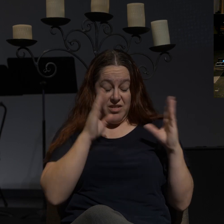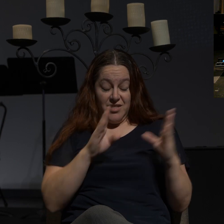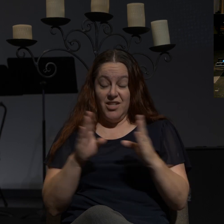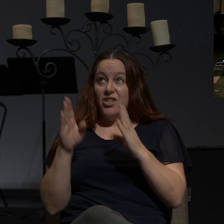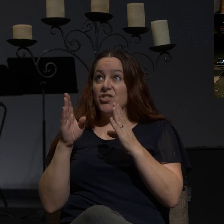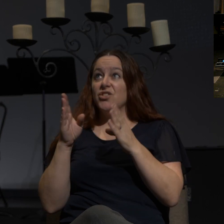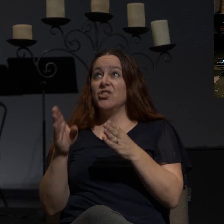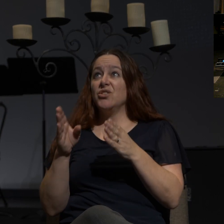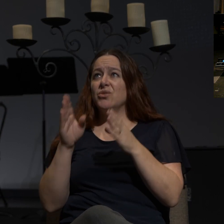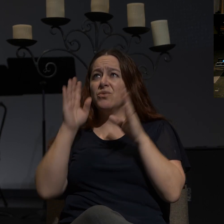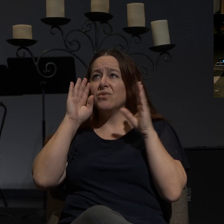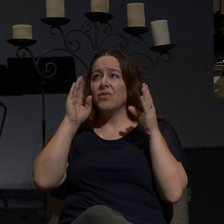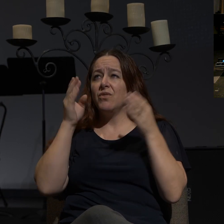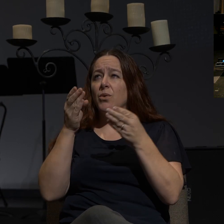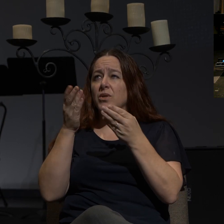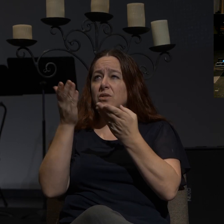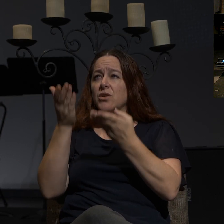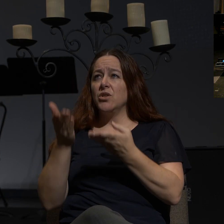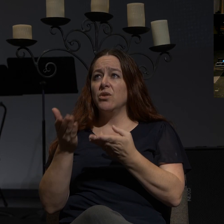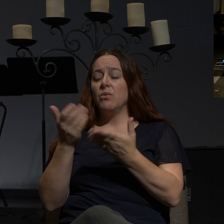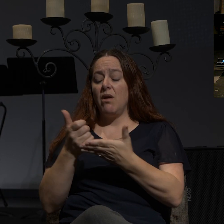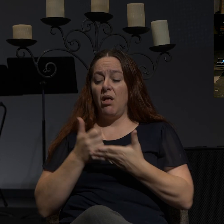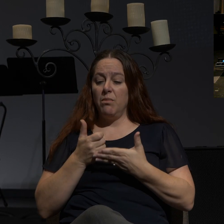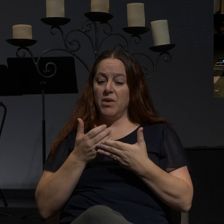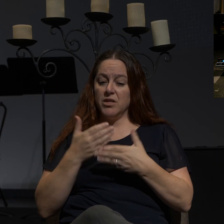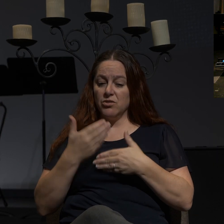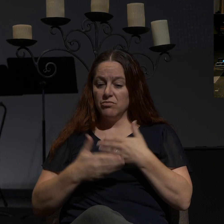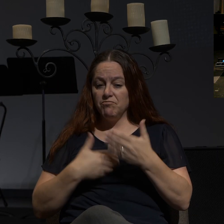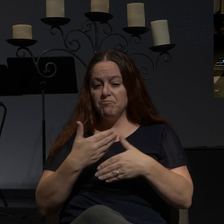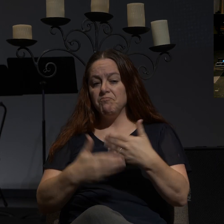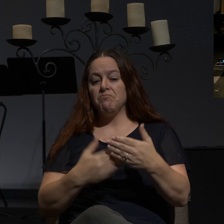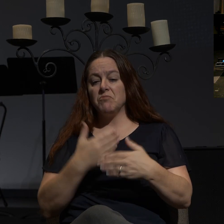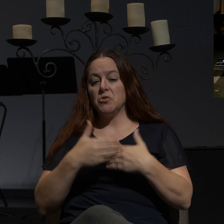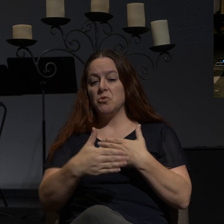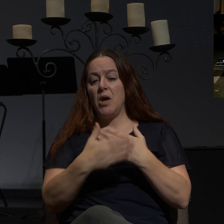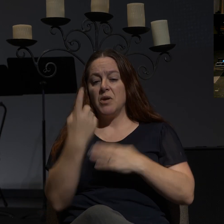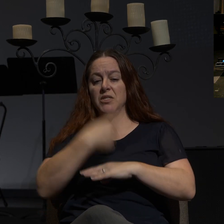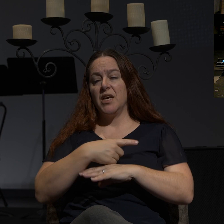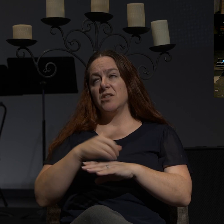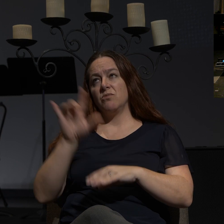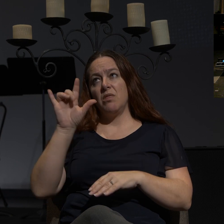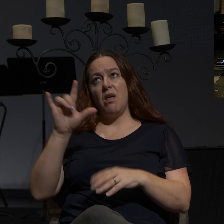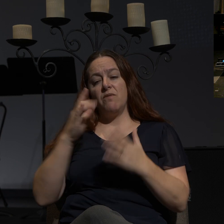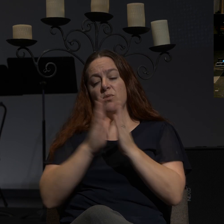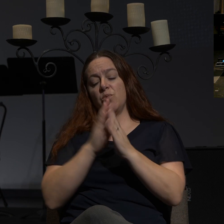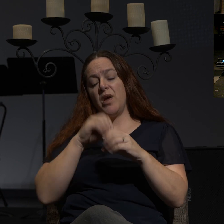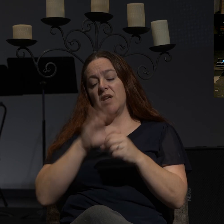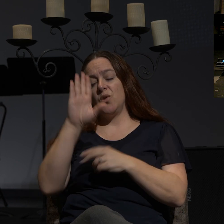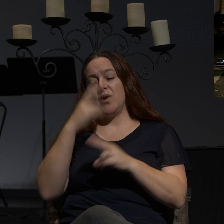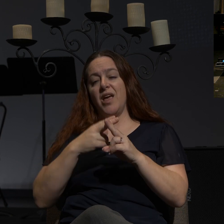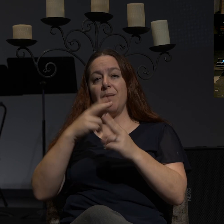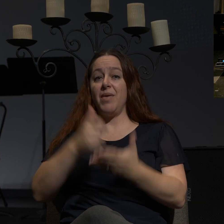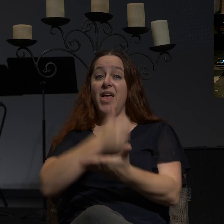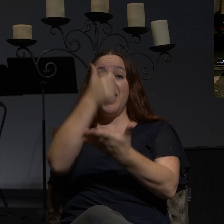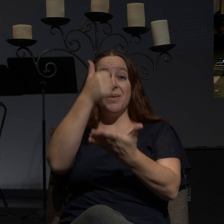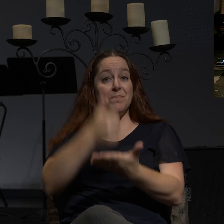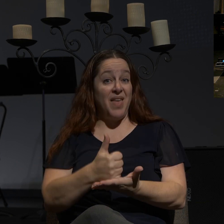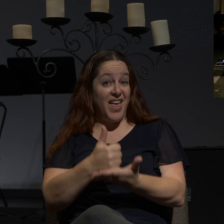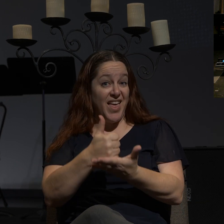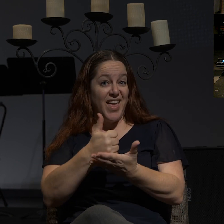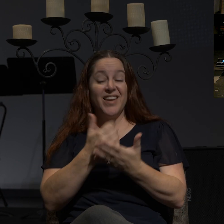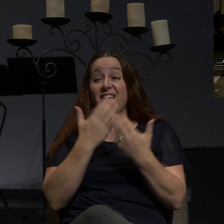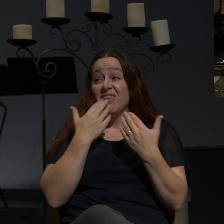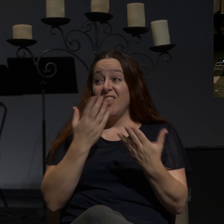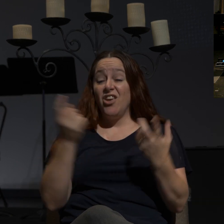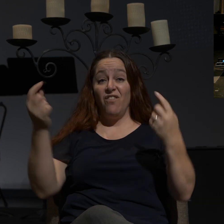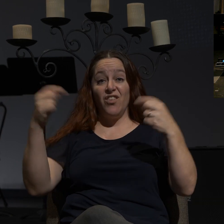Jesus, and focus everything on you. Help us through our days. We love you. We pray in your name. Amen. Amen. Thank